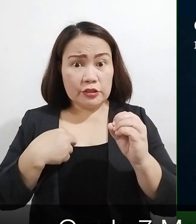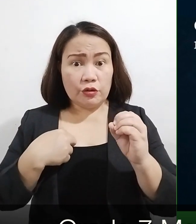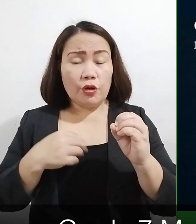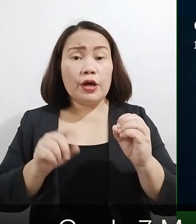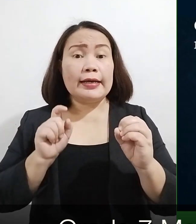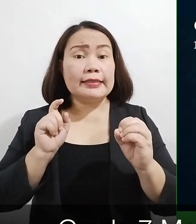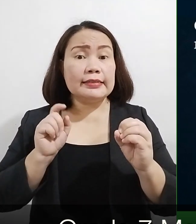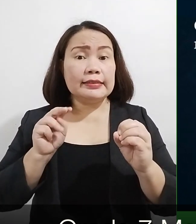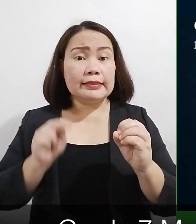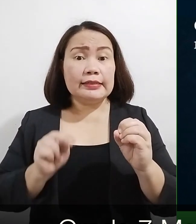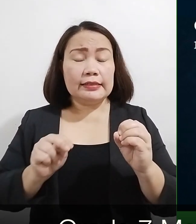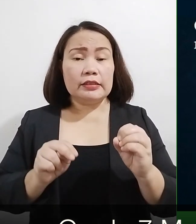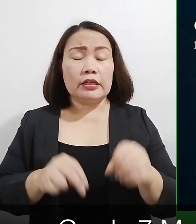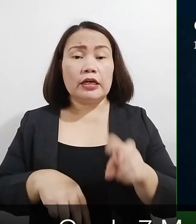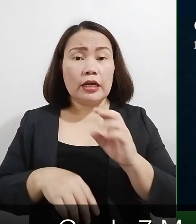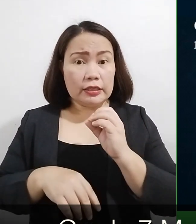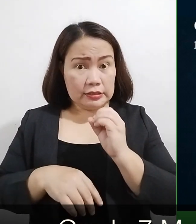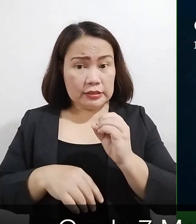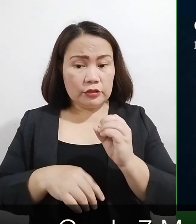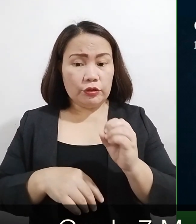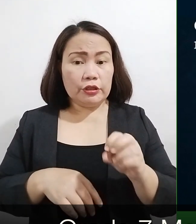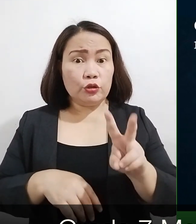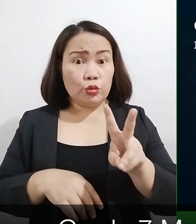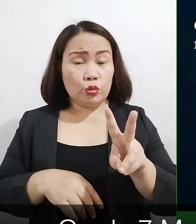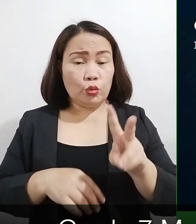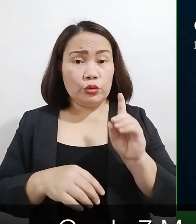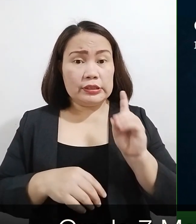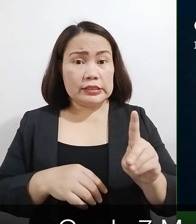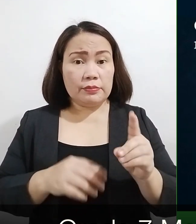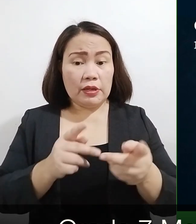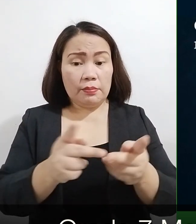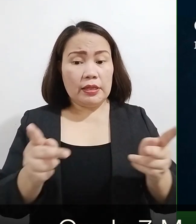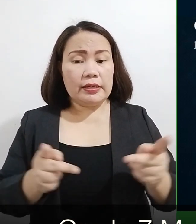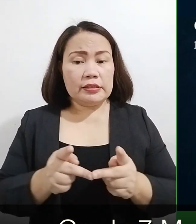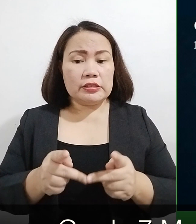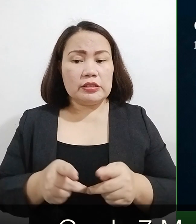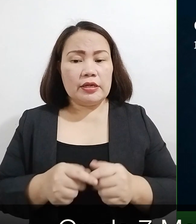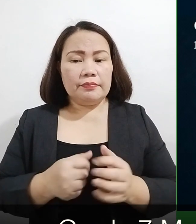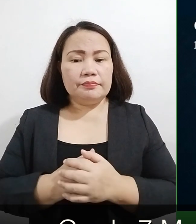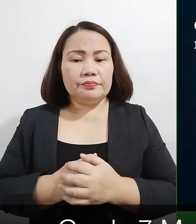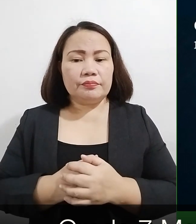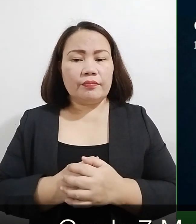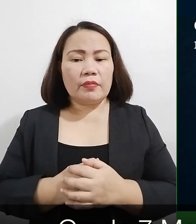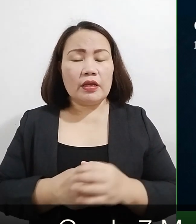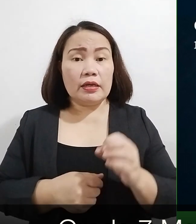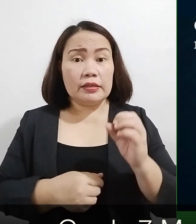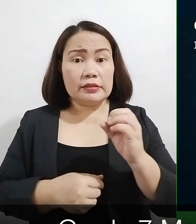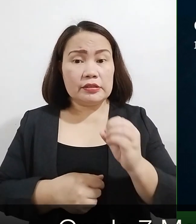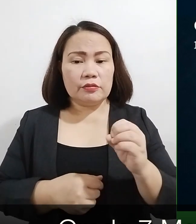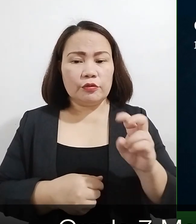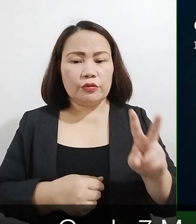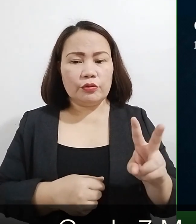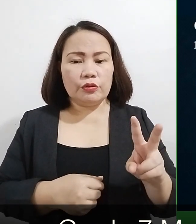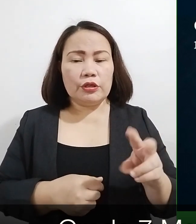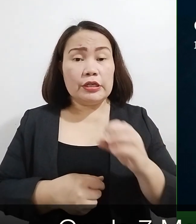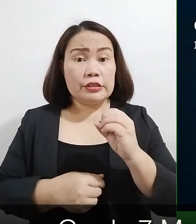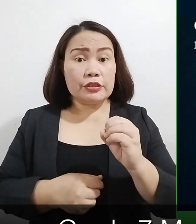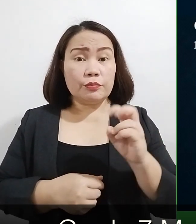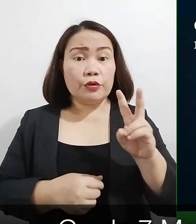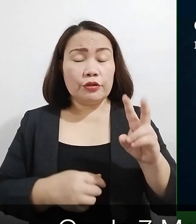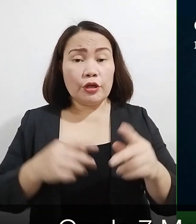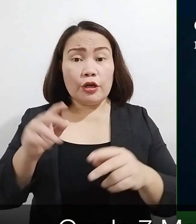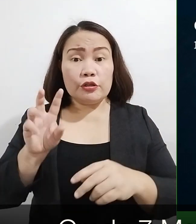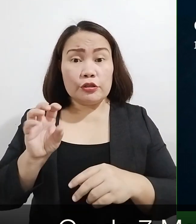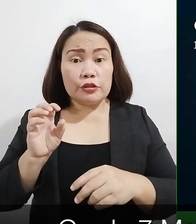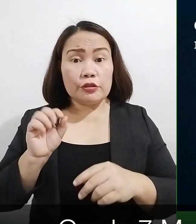we need to write this in 2 decimal places. Kasi ito ay 1 decimal, di ba dalawa to? 0.2 times 0.2.